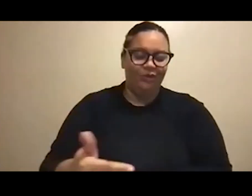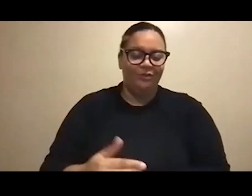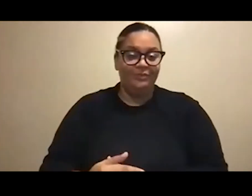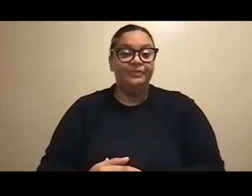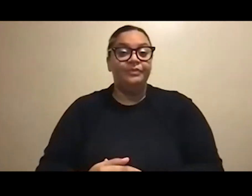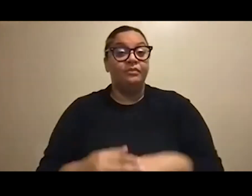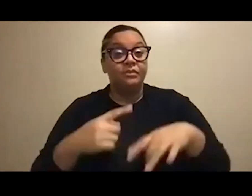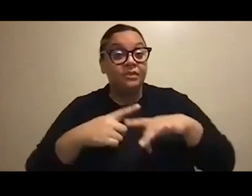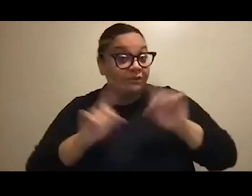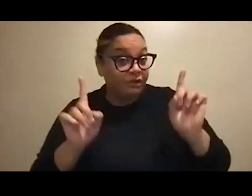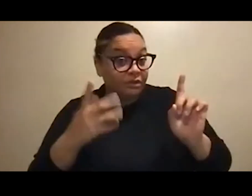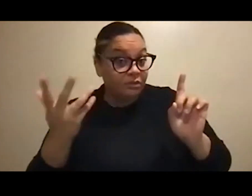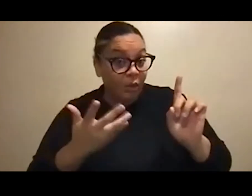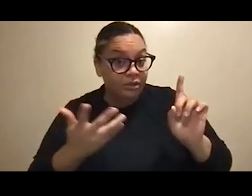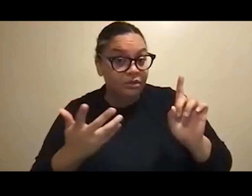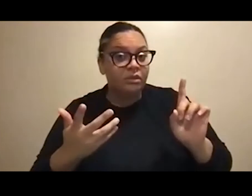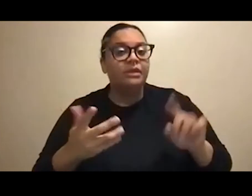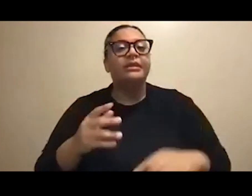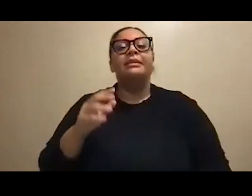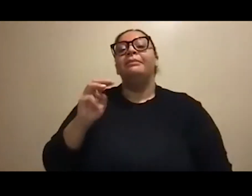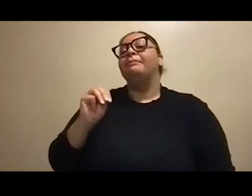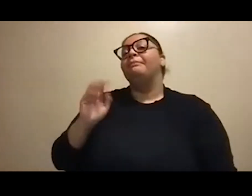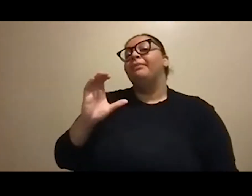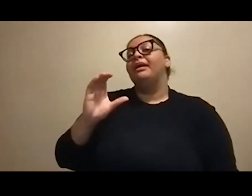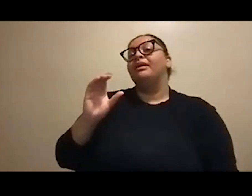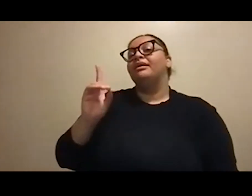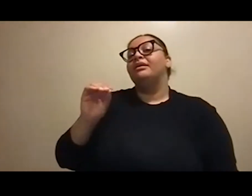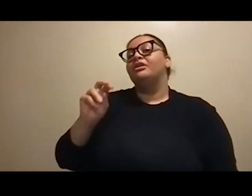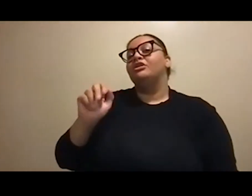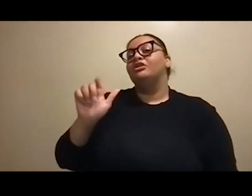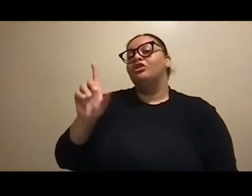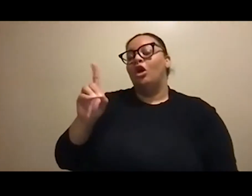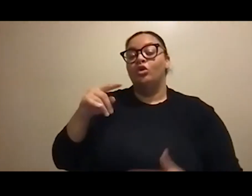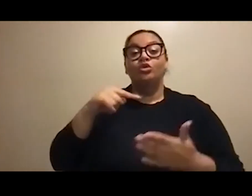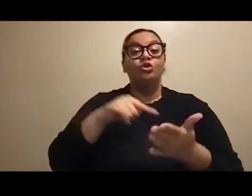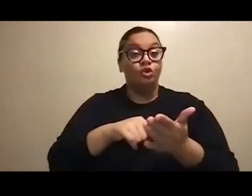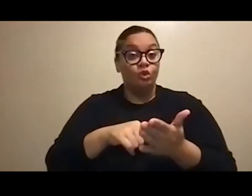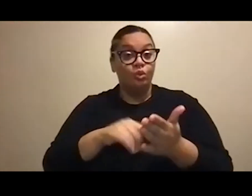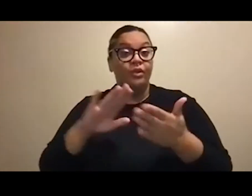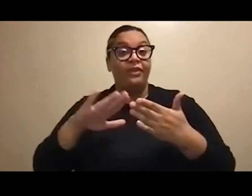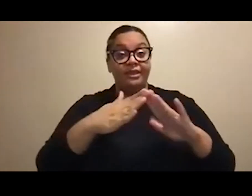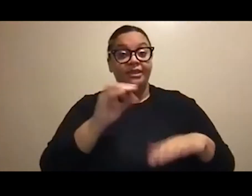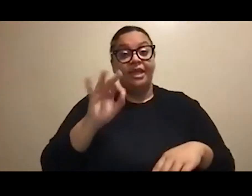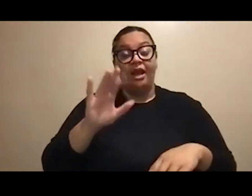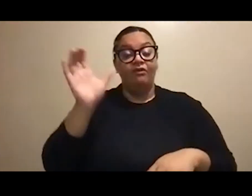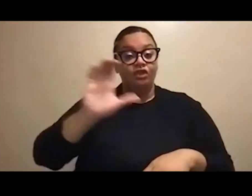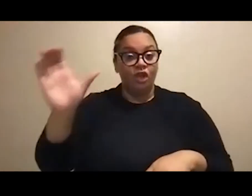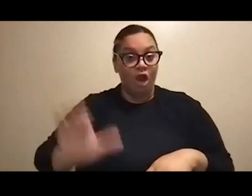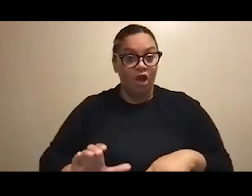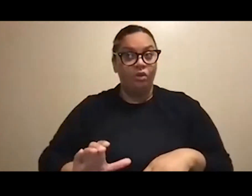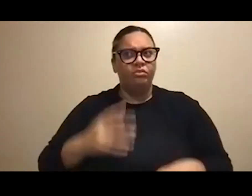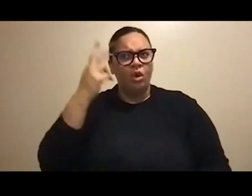is that McDonald was suing the city of Chicago. And the reason he could do